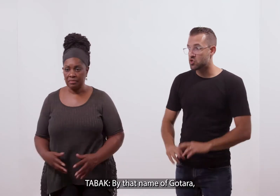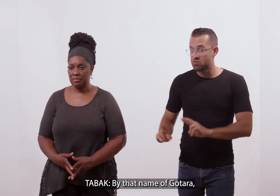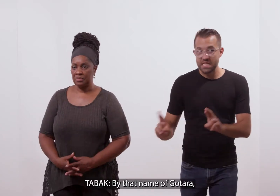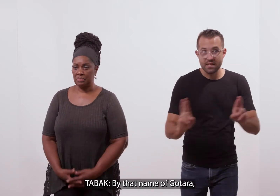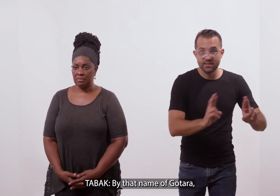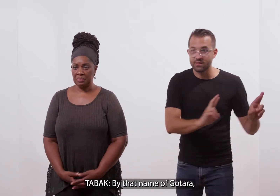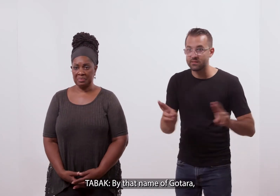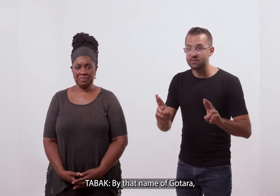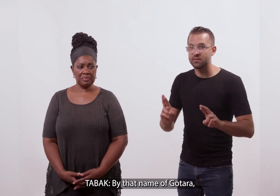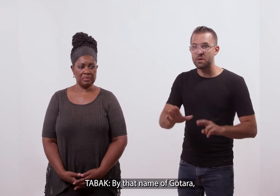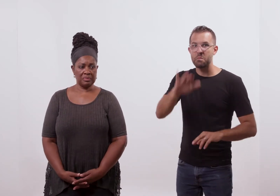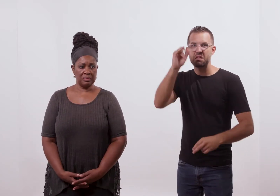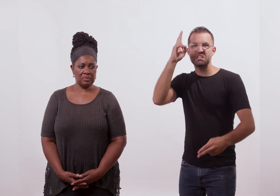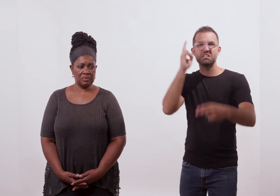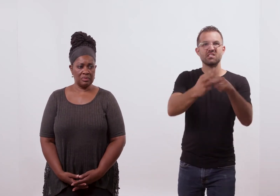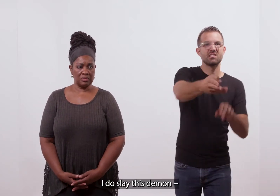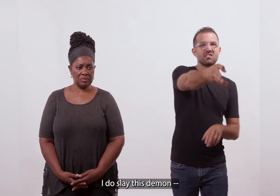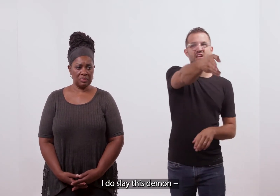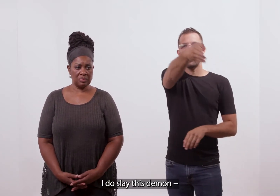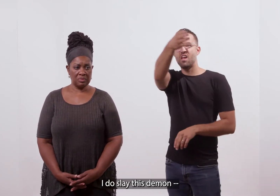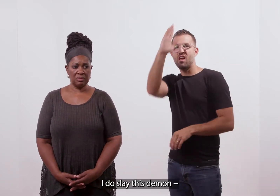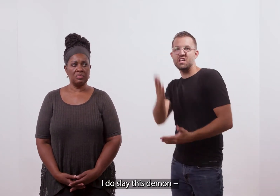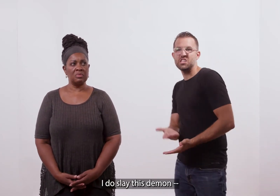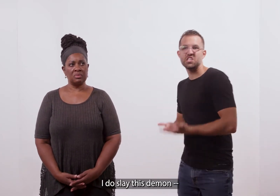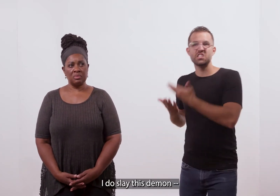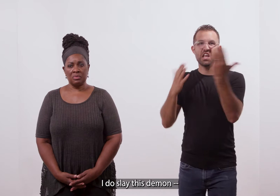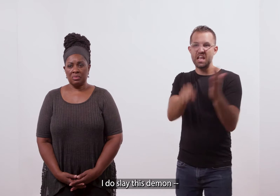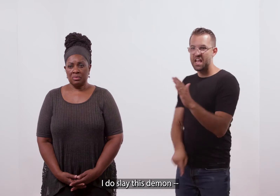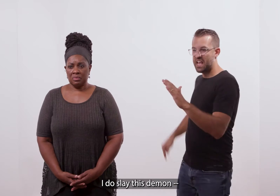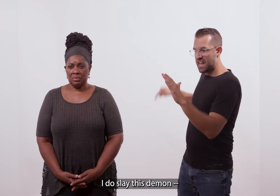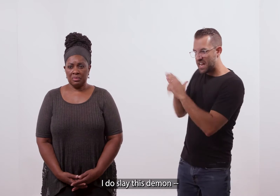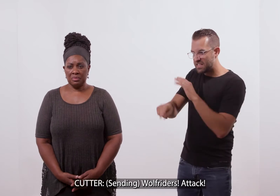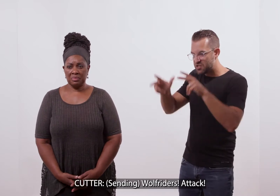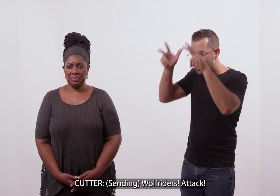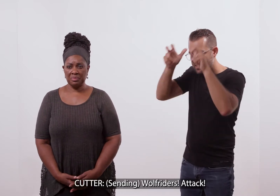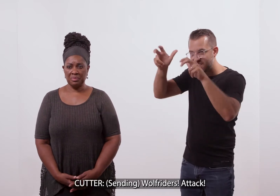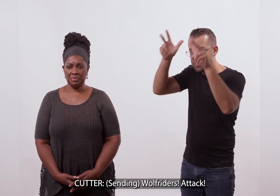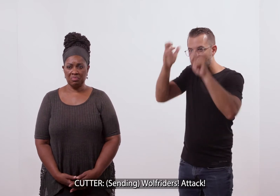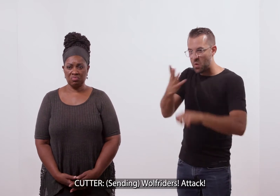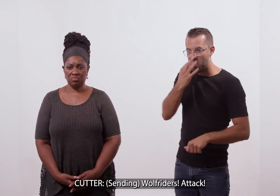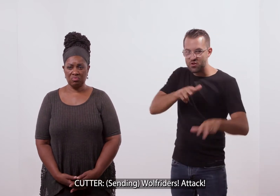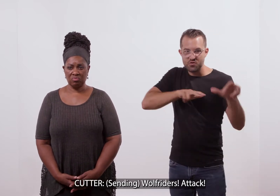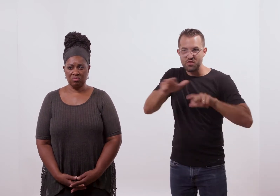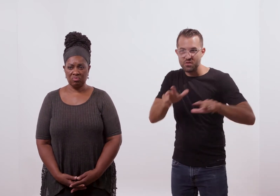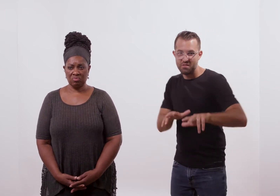the name of Gotara, I do slay this demon! Wolfriders,